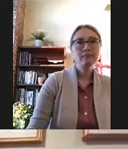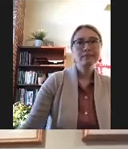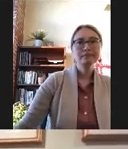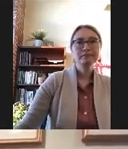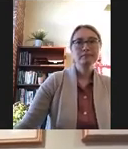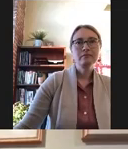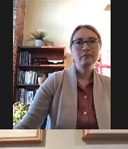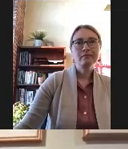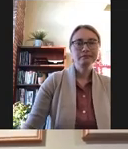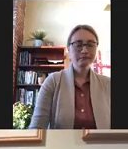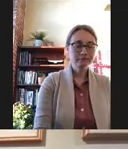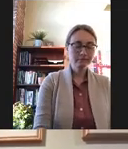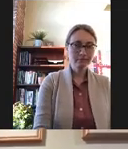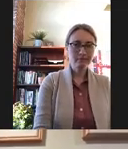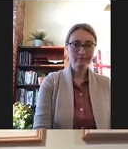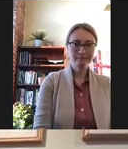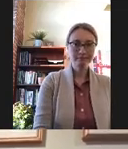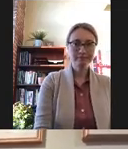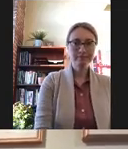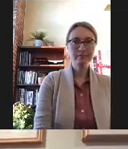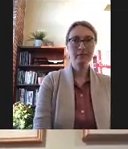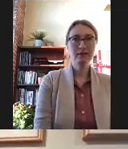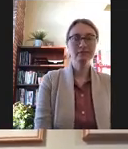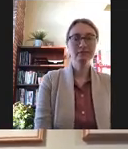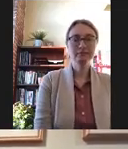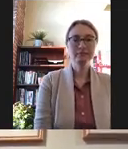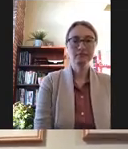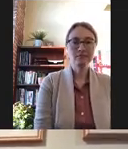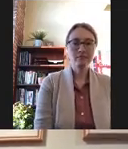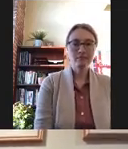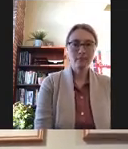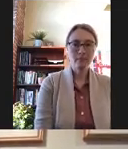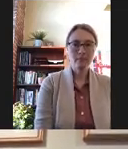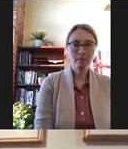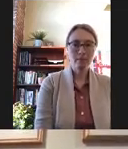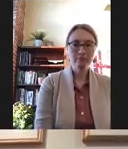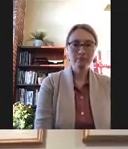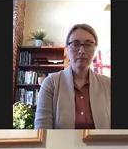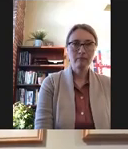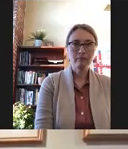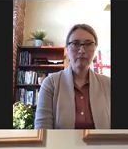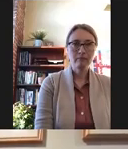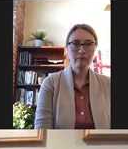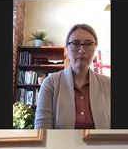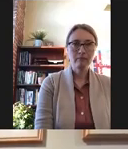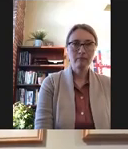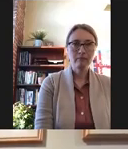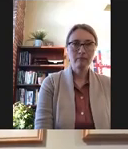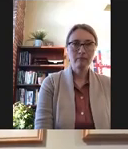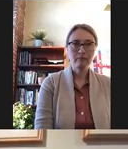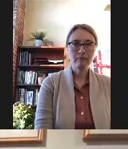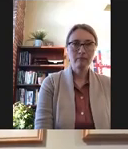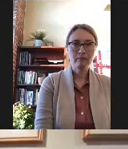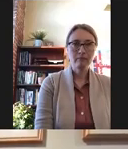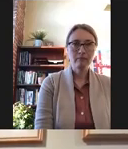But coming down, it was something entirely different. We could hardly see because of the lashing